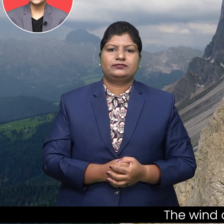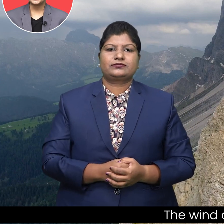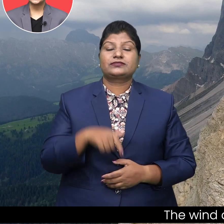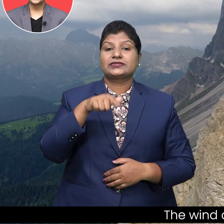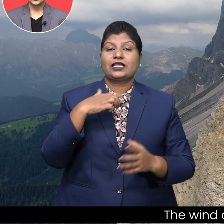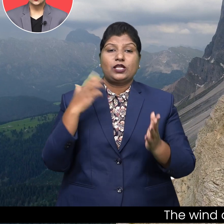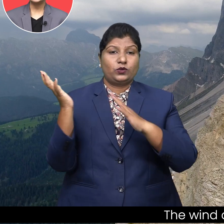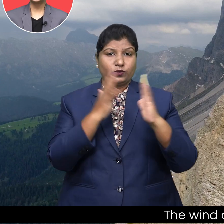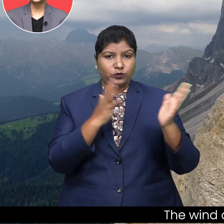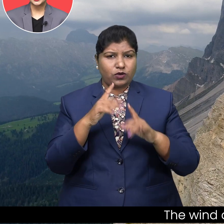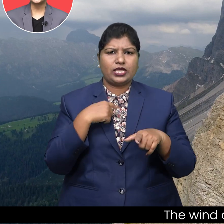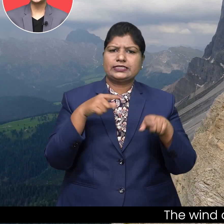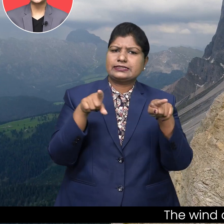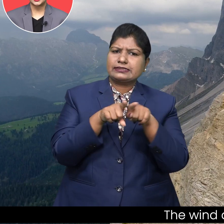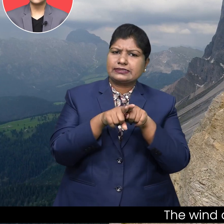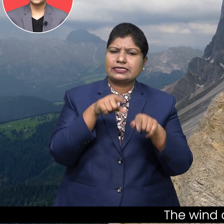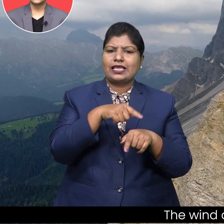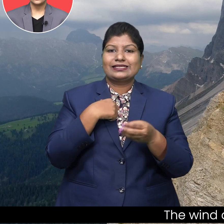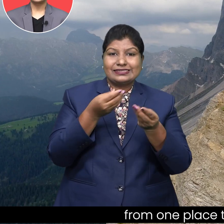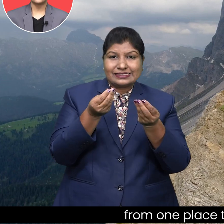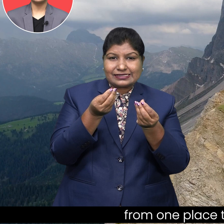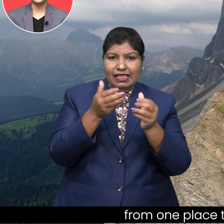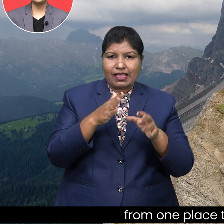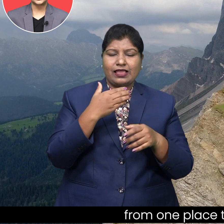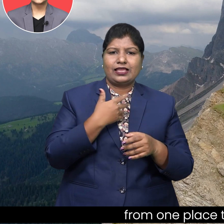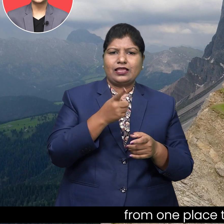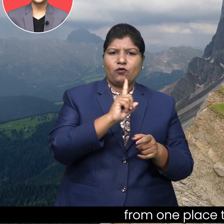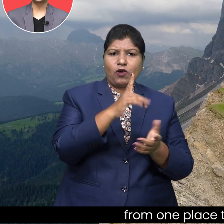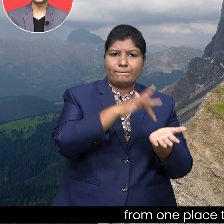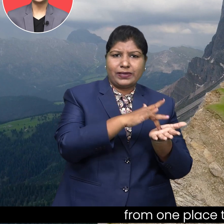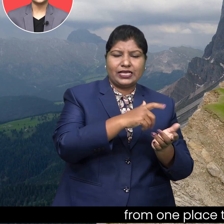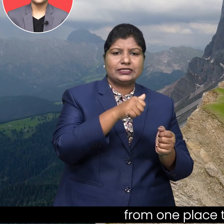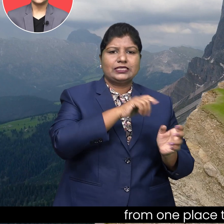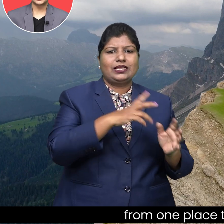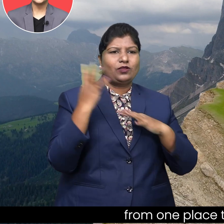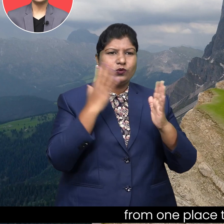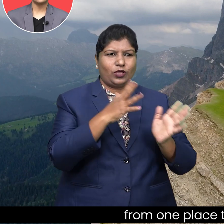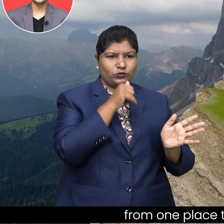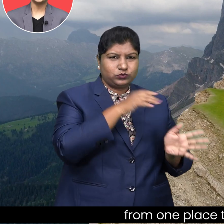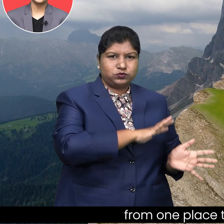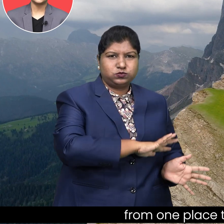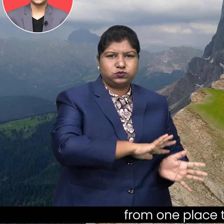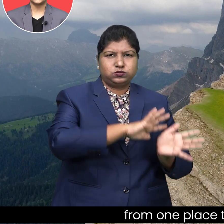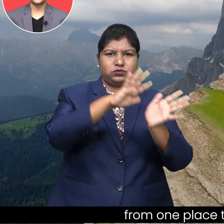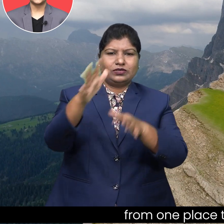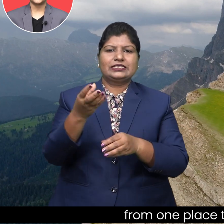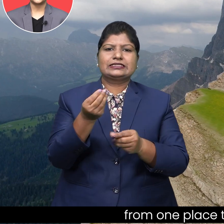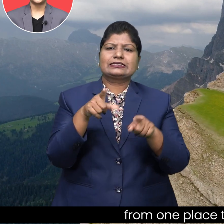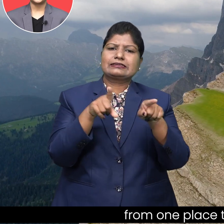The wind also carries sand from one place to other like water